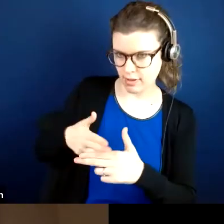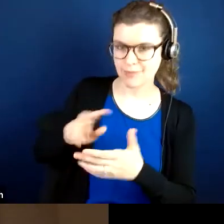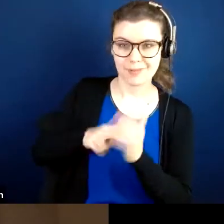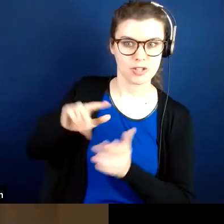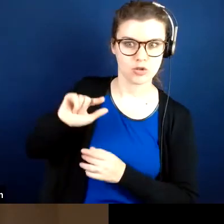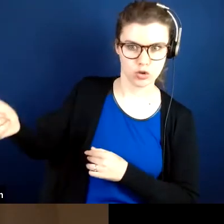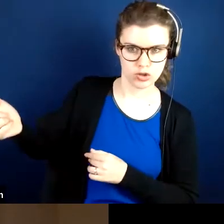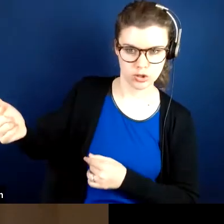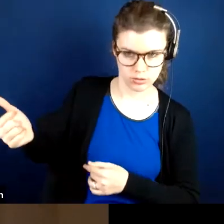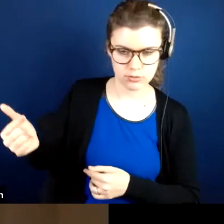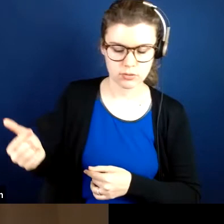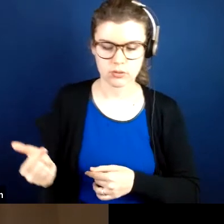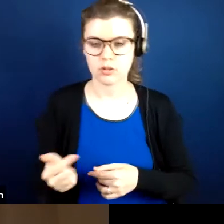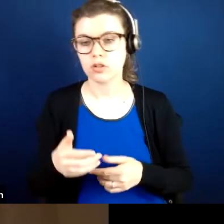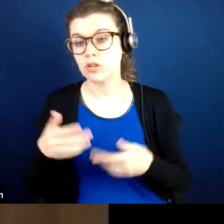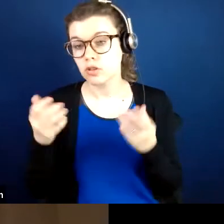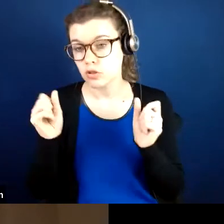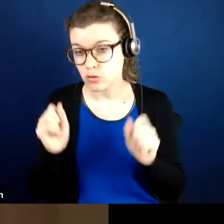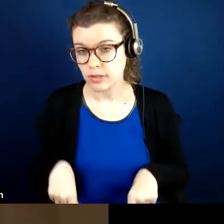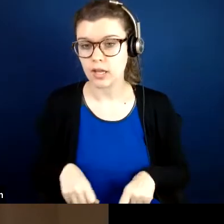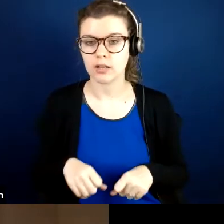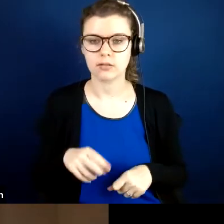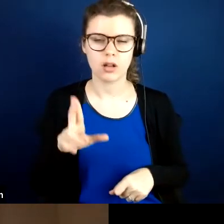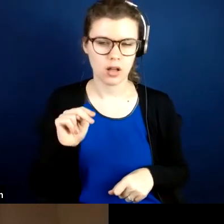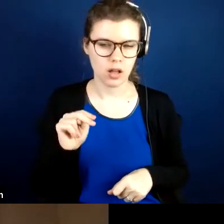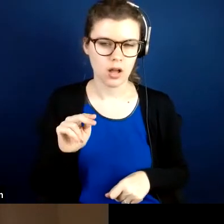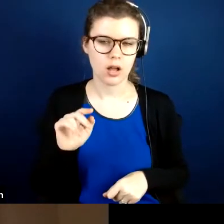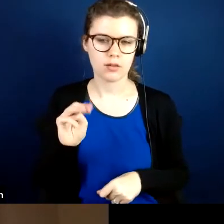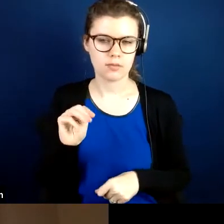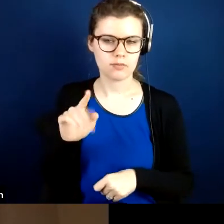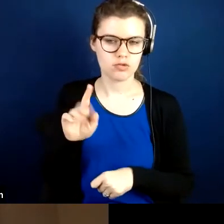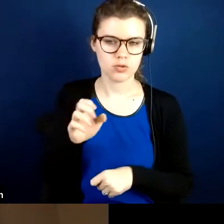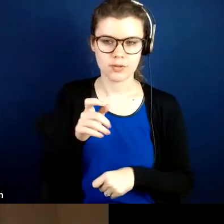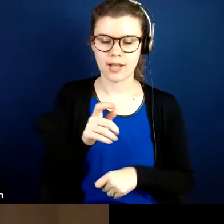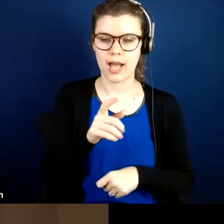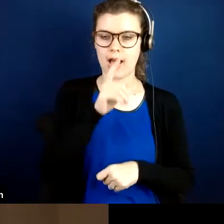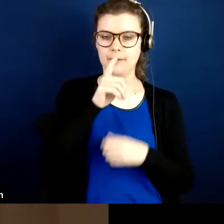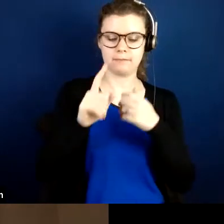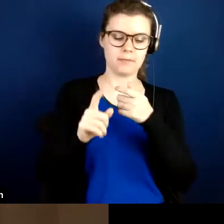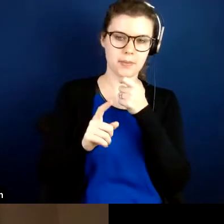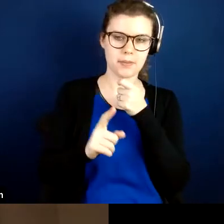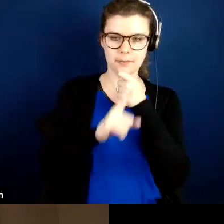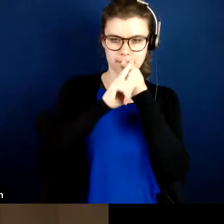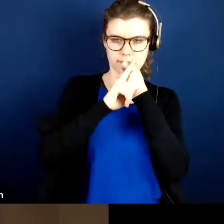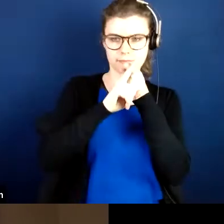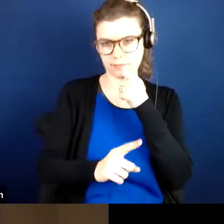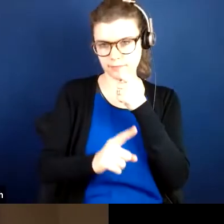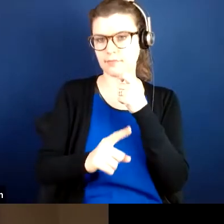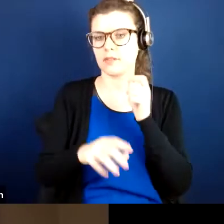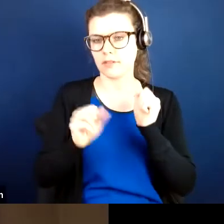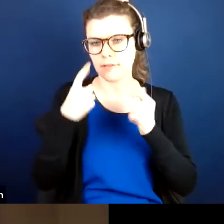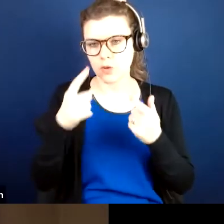or Alt+A if using keystrokes. Remember, if you join into the conversation